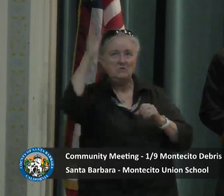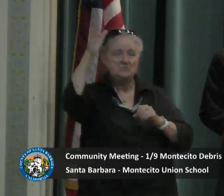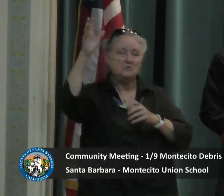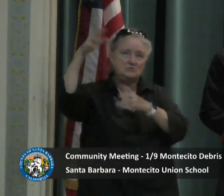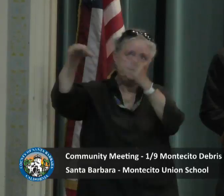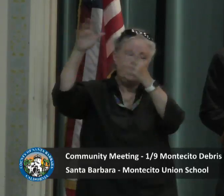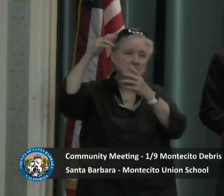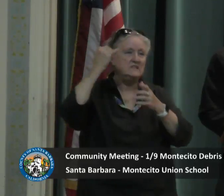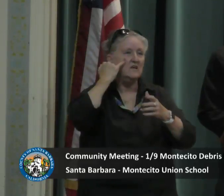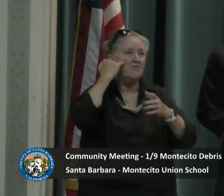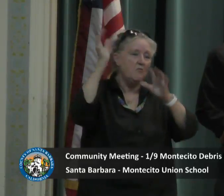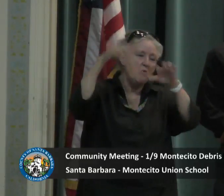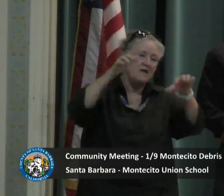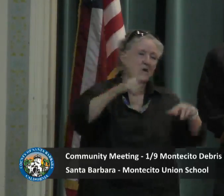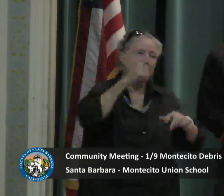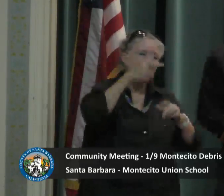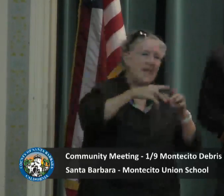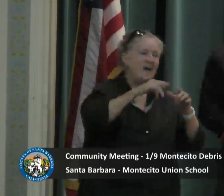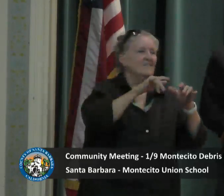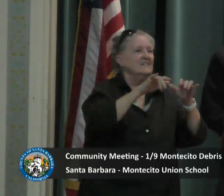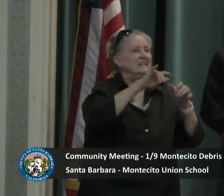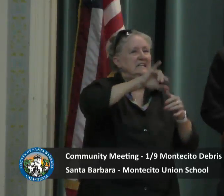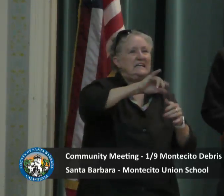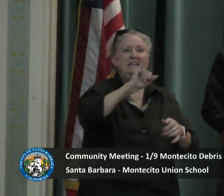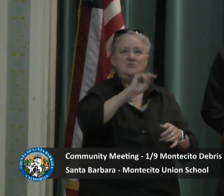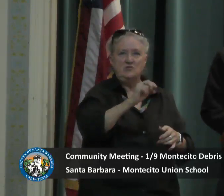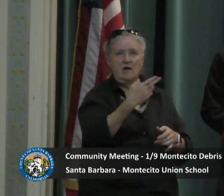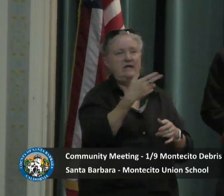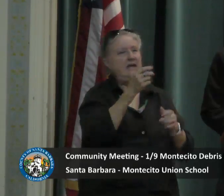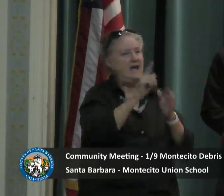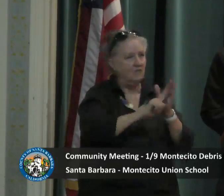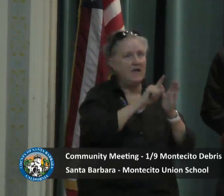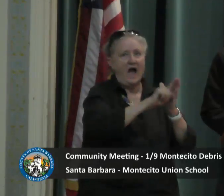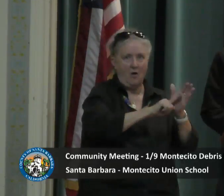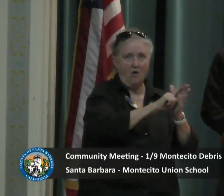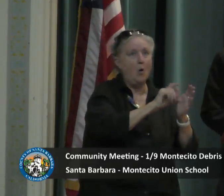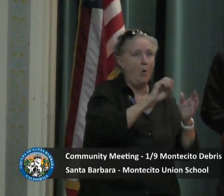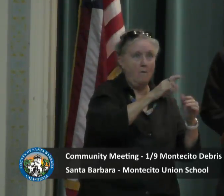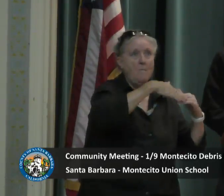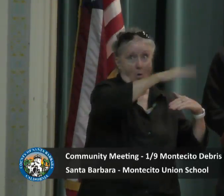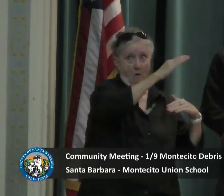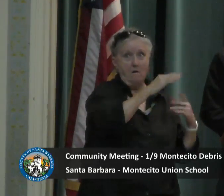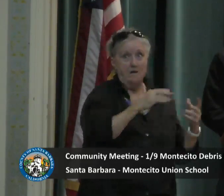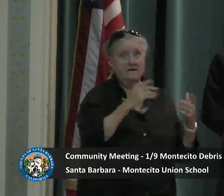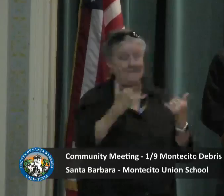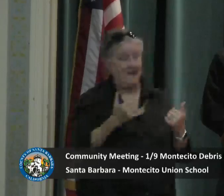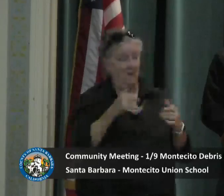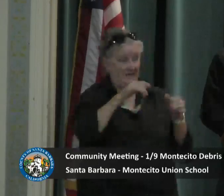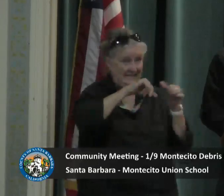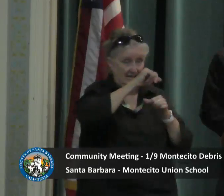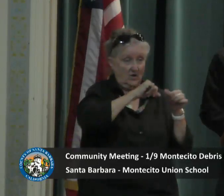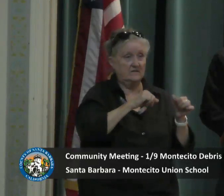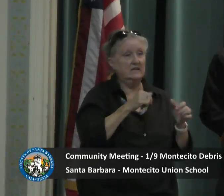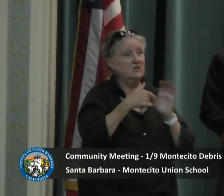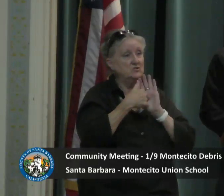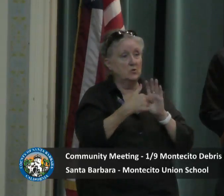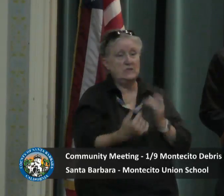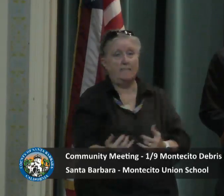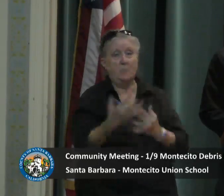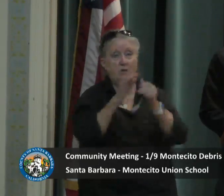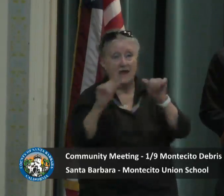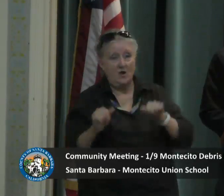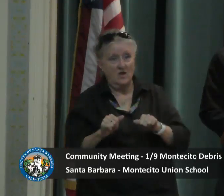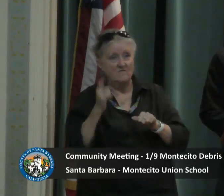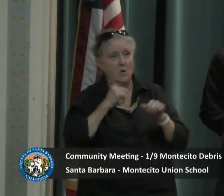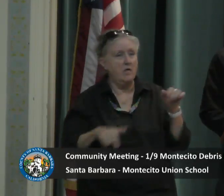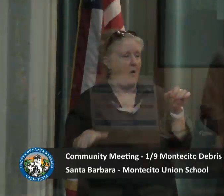hour or more. The map over there is now an interactive map, and it shows the burn areas for